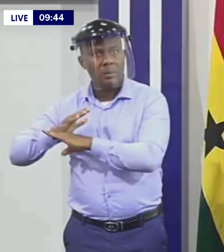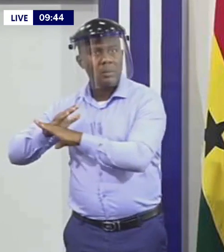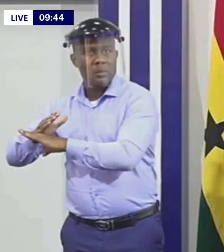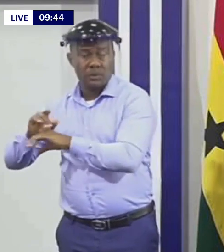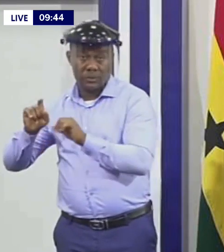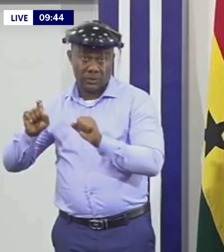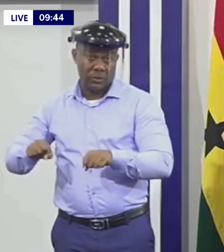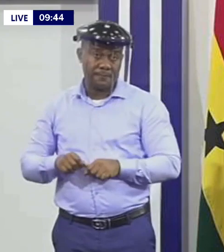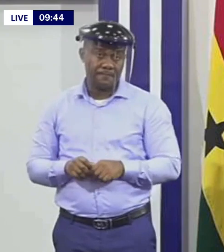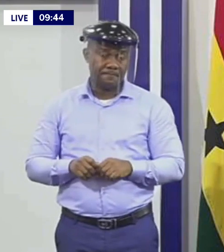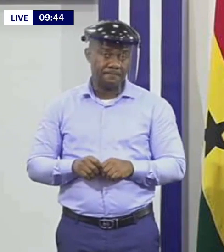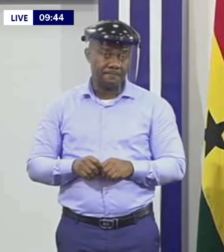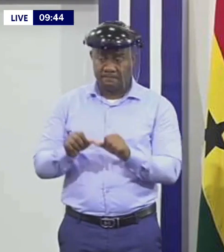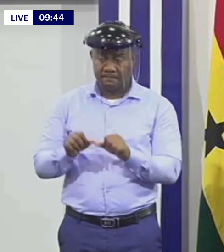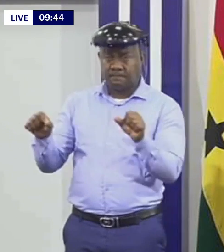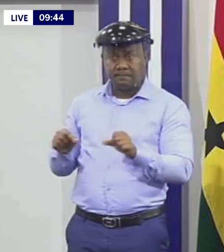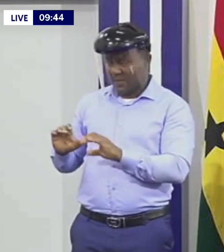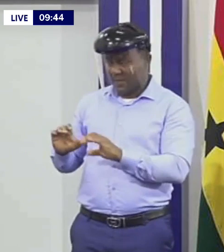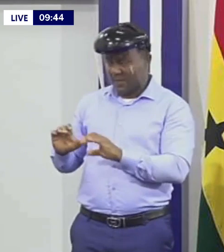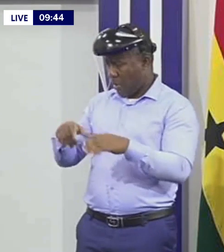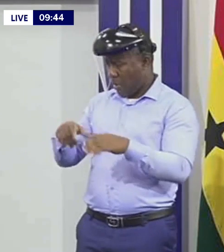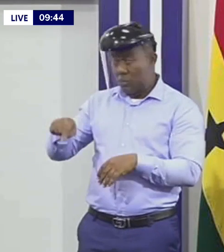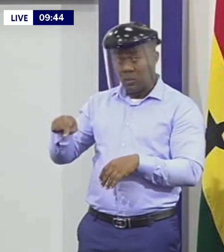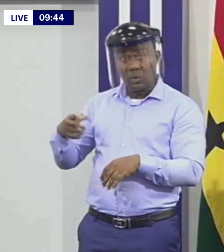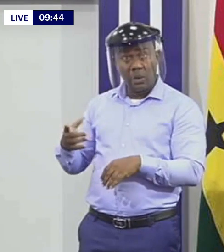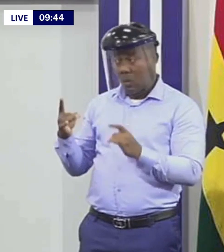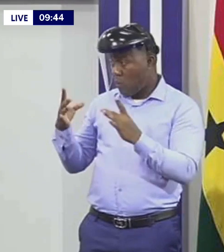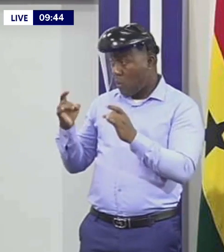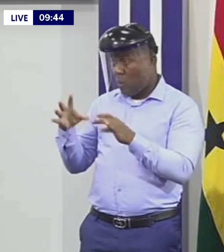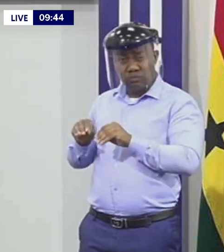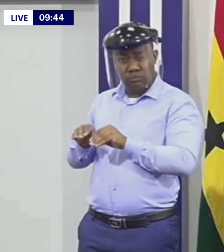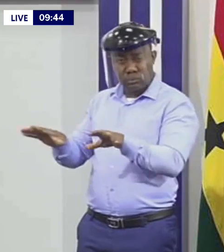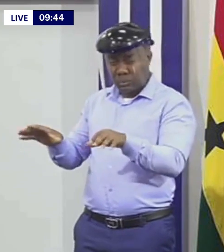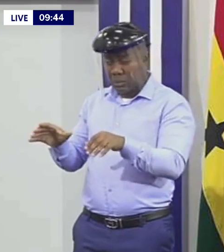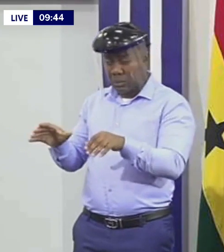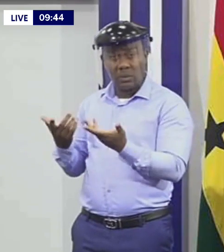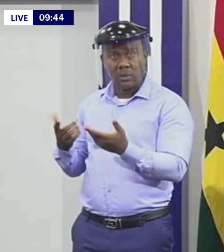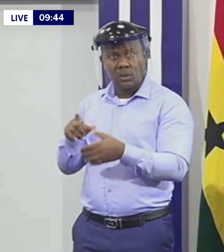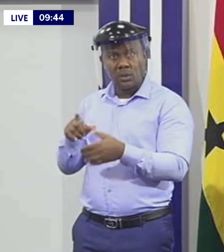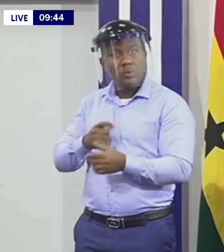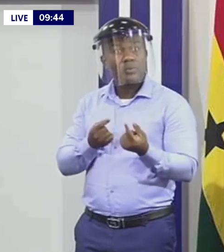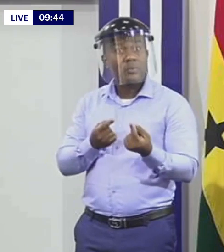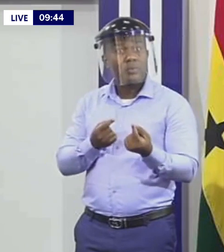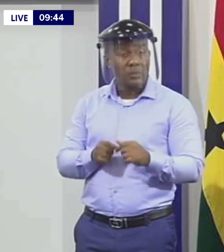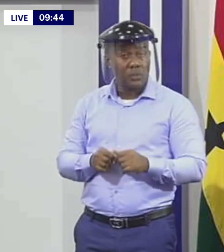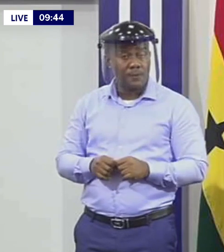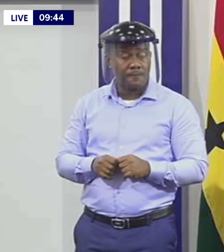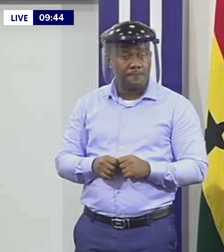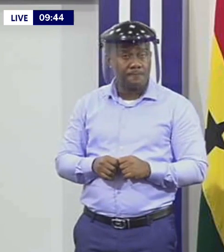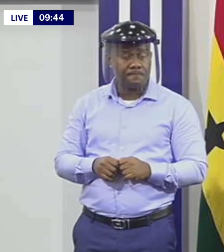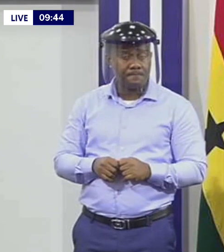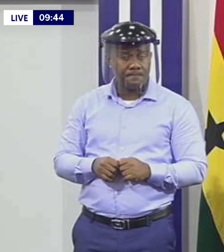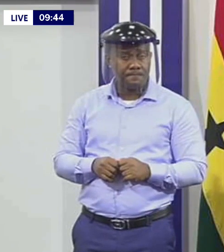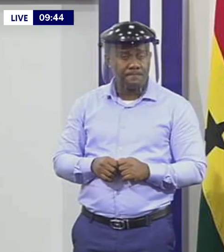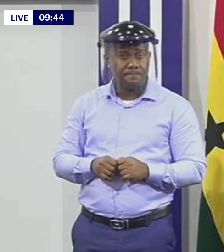treatment mechanism. Areas with community transmission and hotspots, there's a need to, in the most